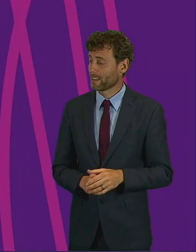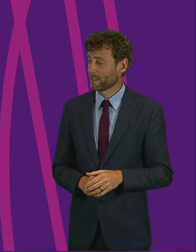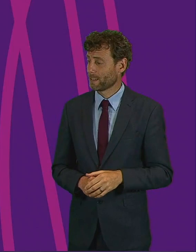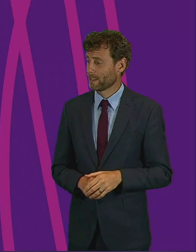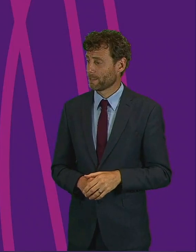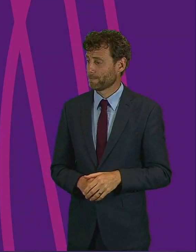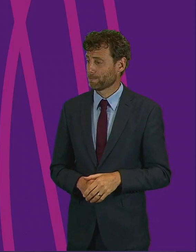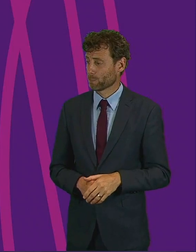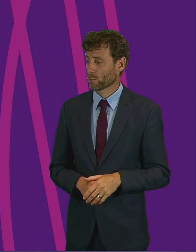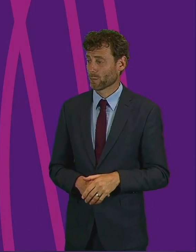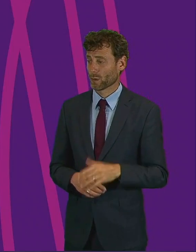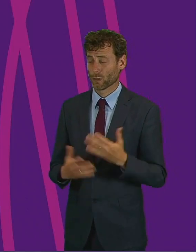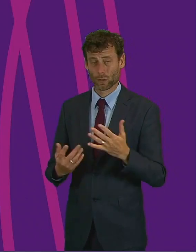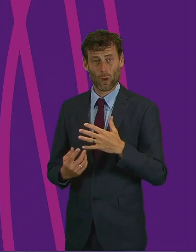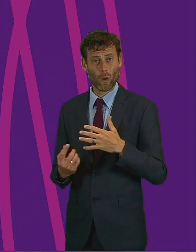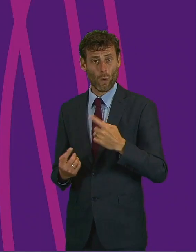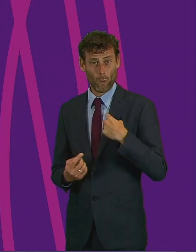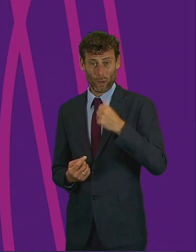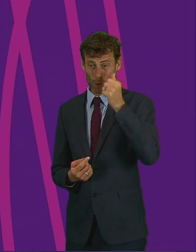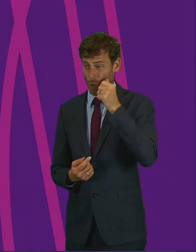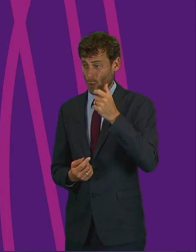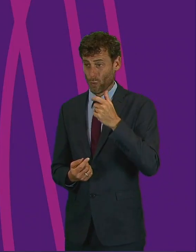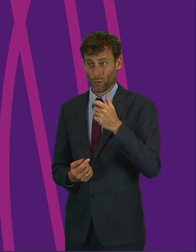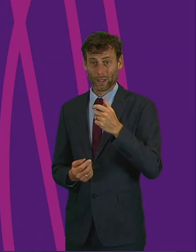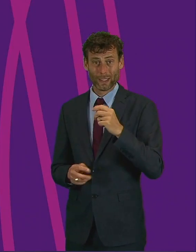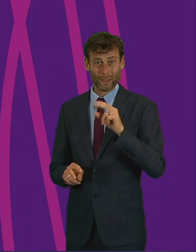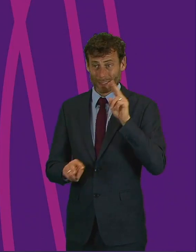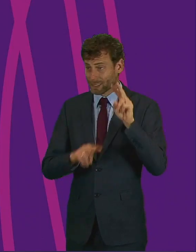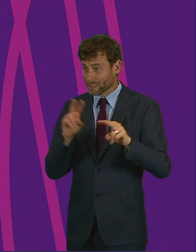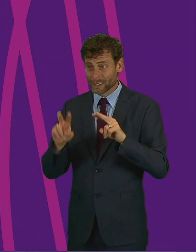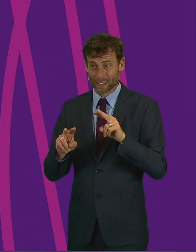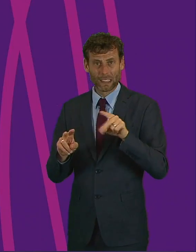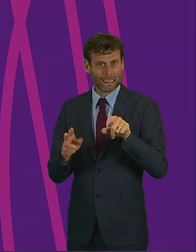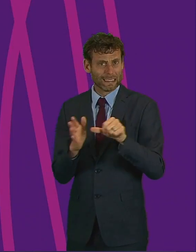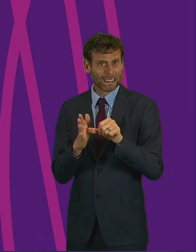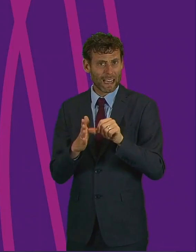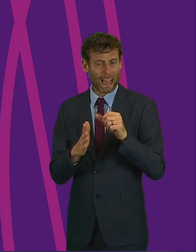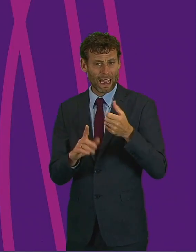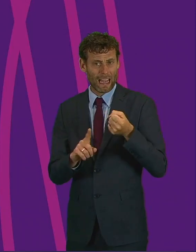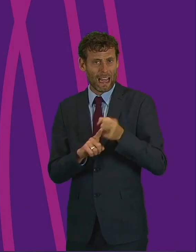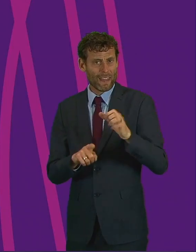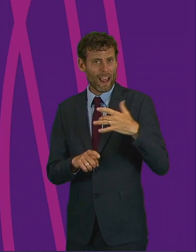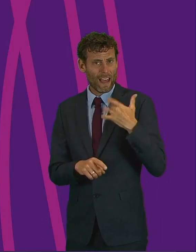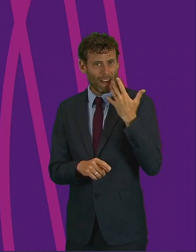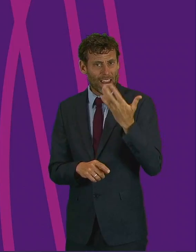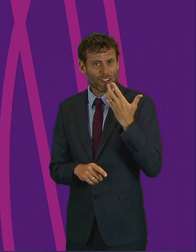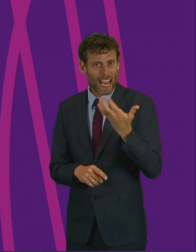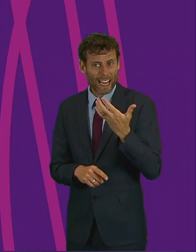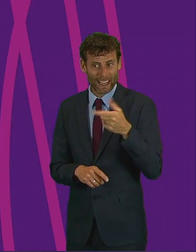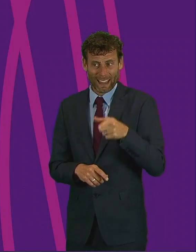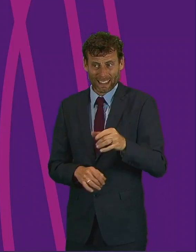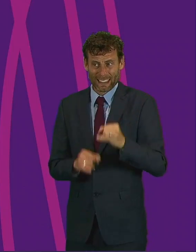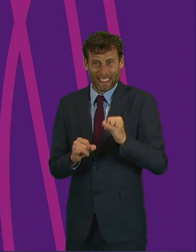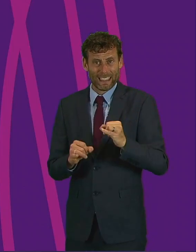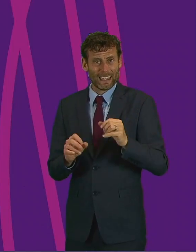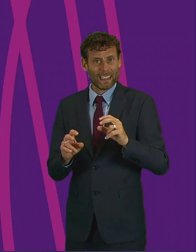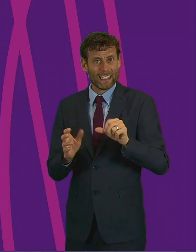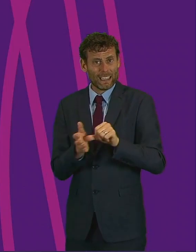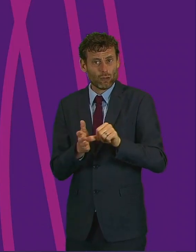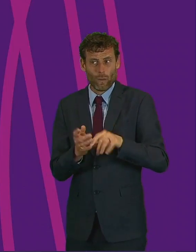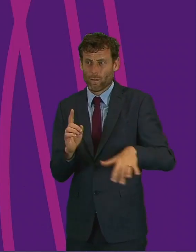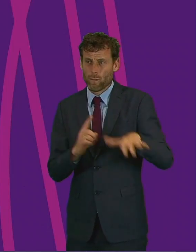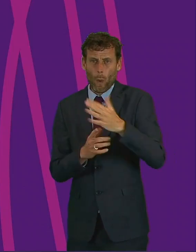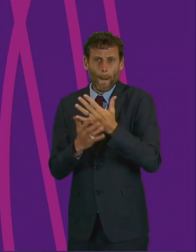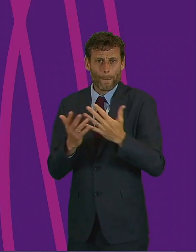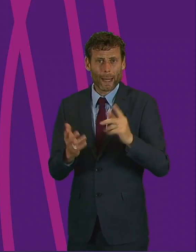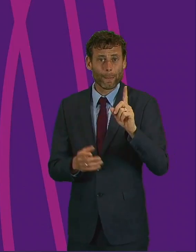and in our constituency mailbags literally every single day. These are real issues for very many people. The Scottish Government has